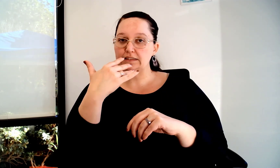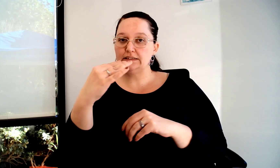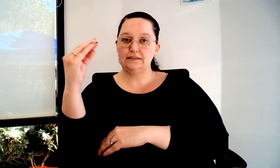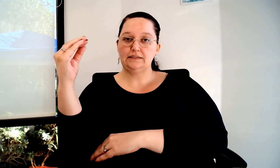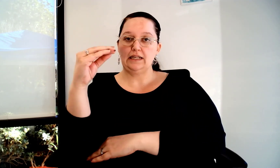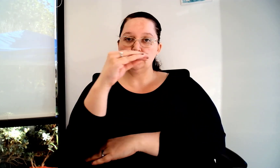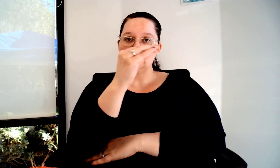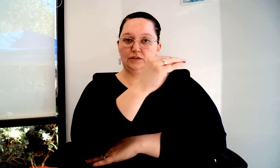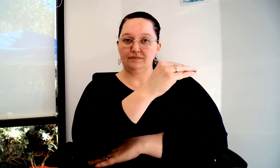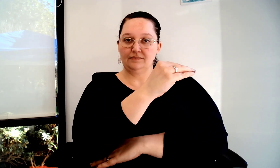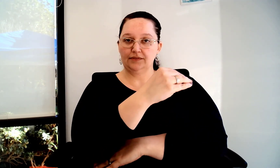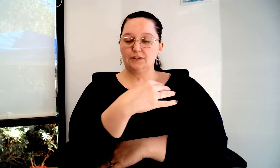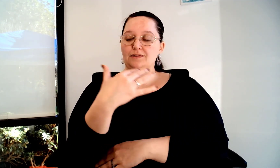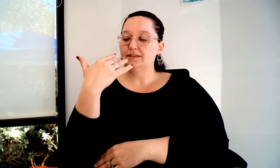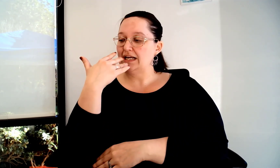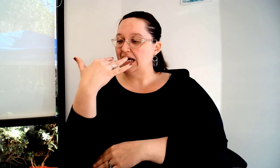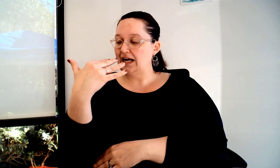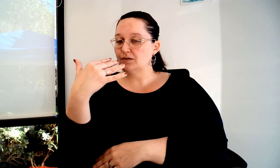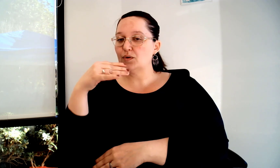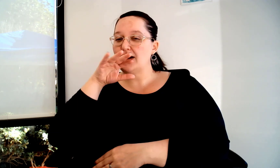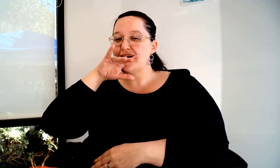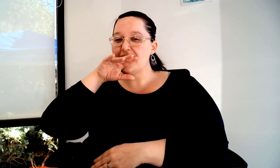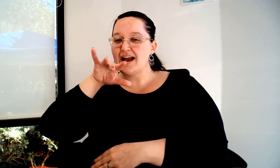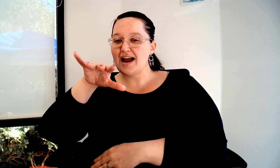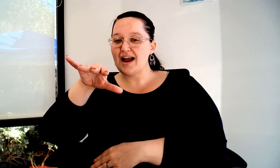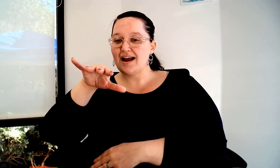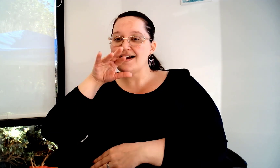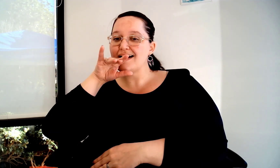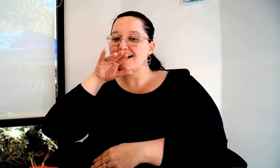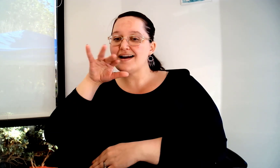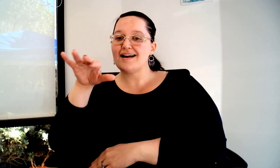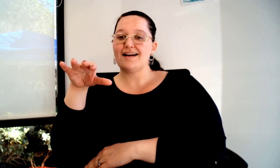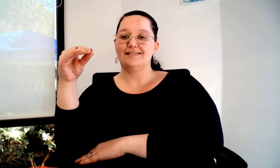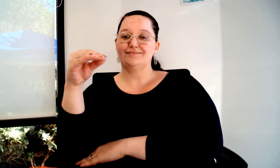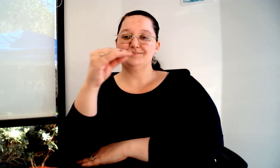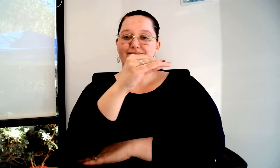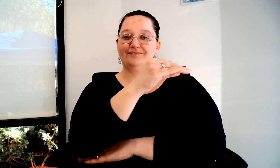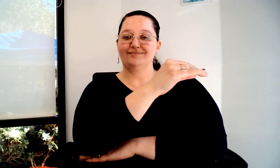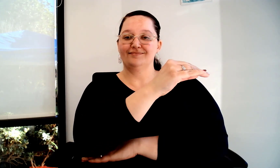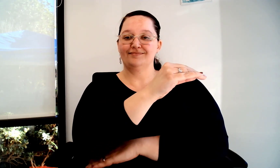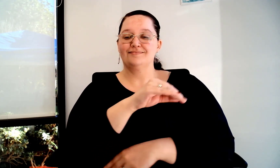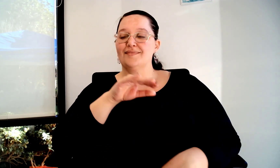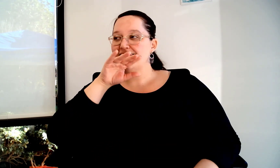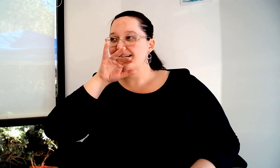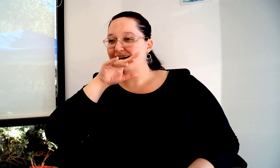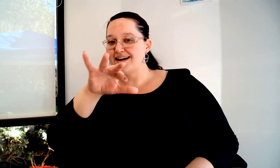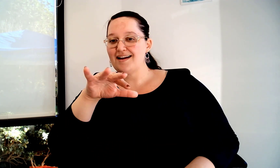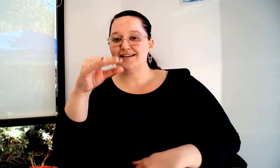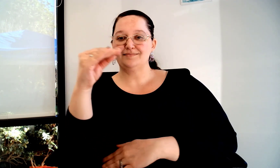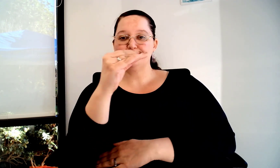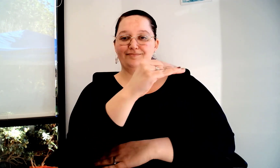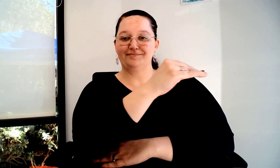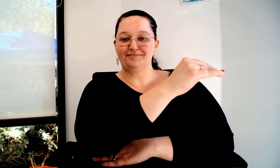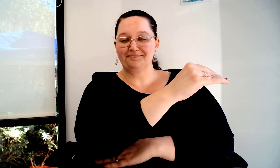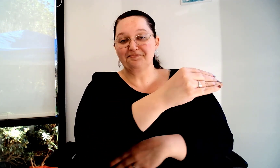of spicy and dinosaur. Right? You can wiggle your fingers away from your mouth and then sign dinosaur to